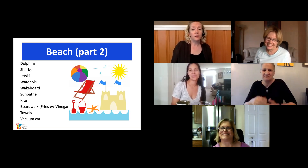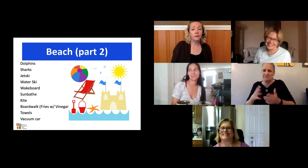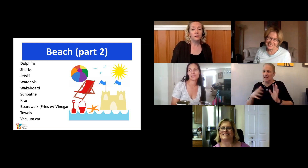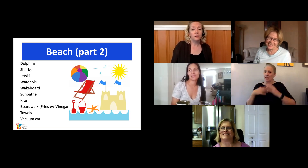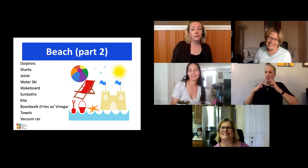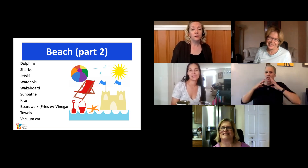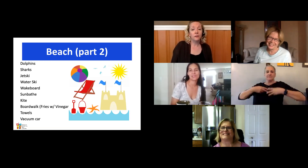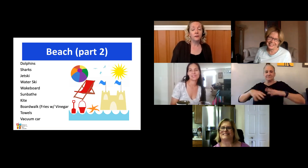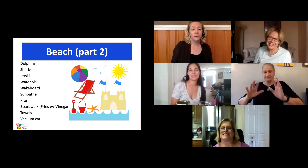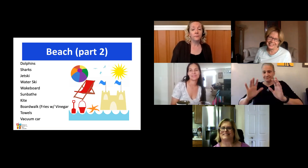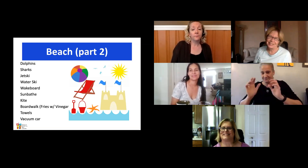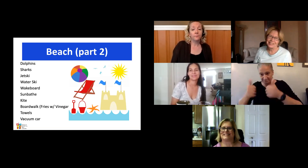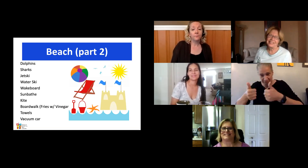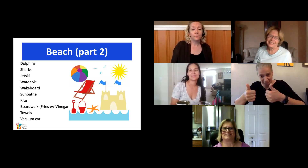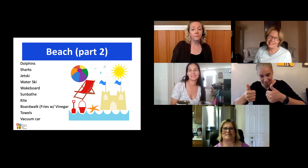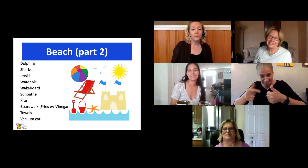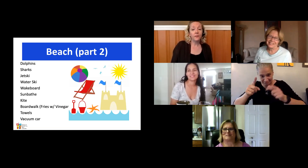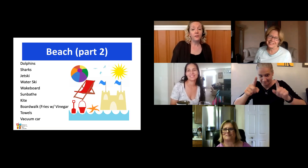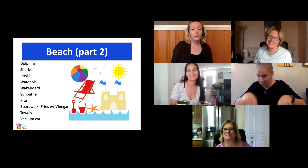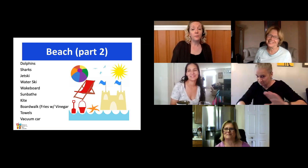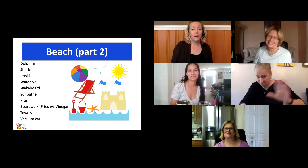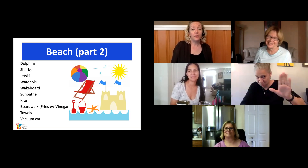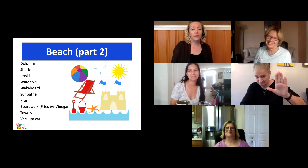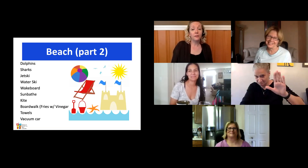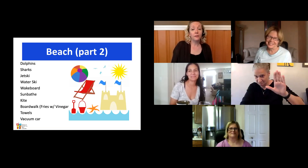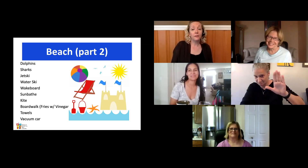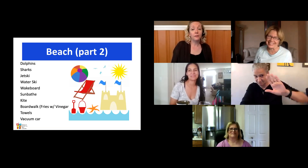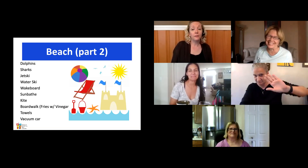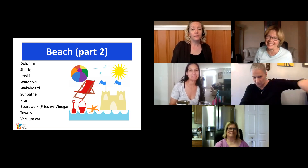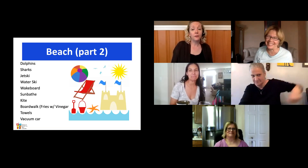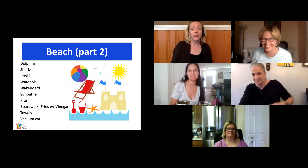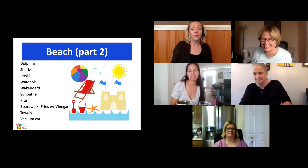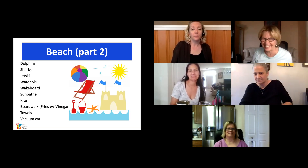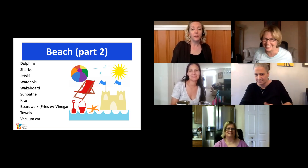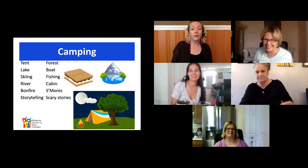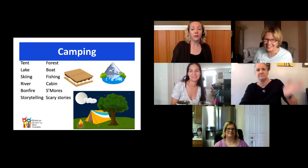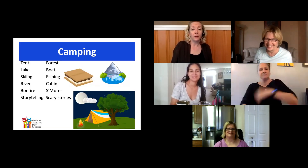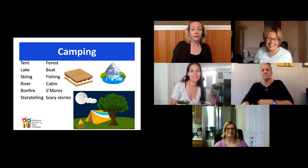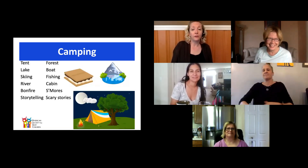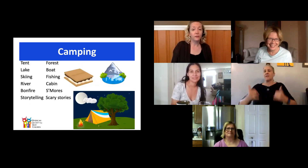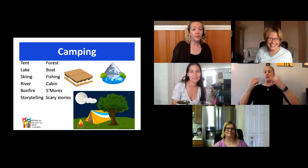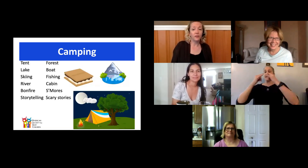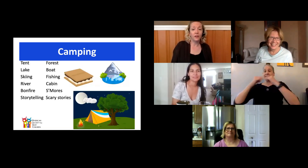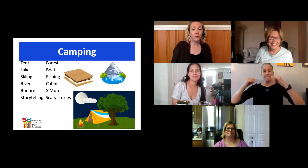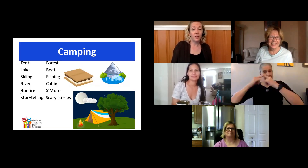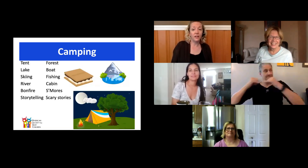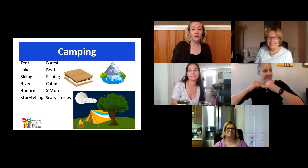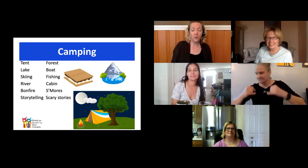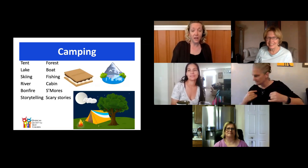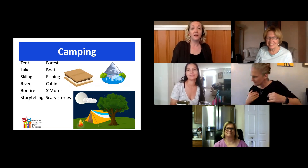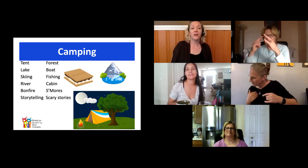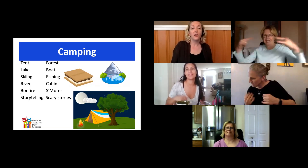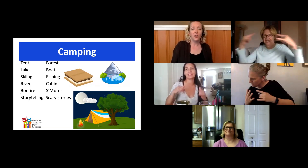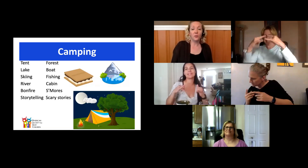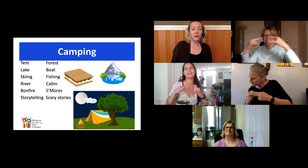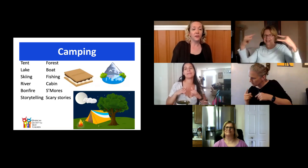The smell. Oh, okay. But I digress. Nothing on here we need? Okay. Onward. Camping.